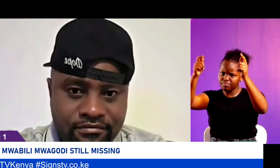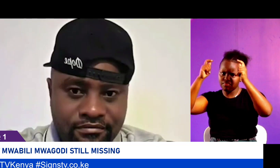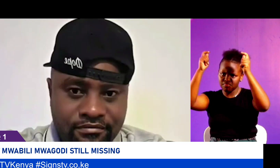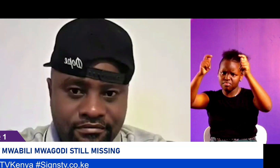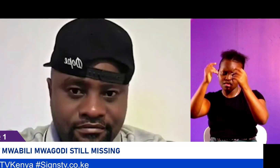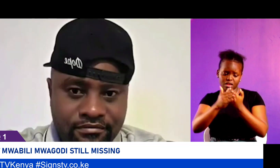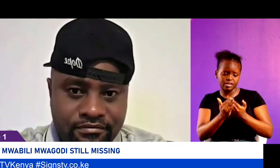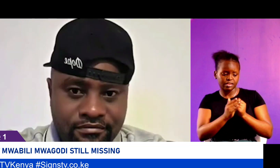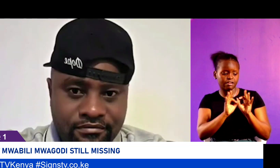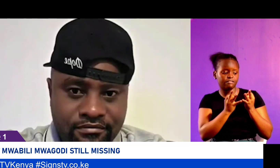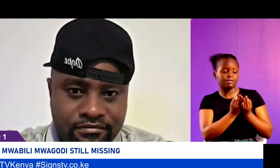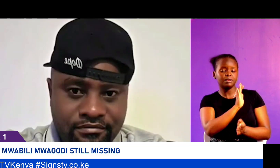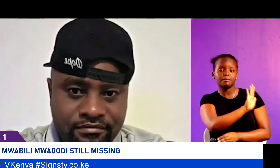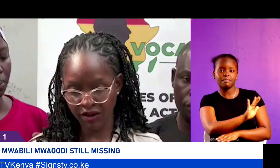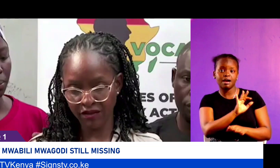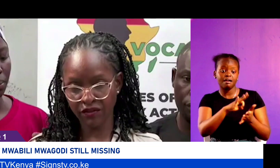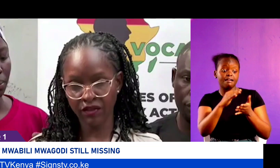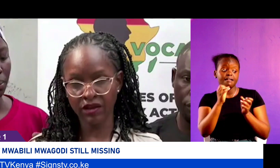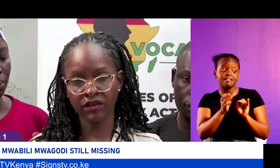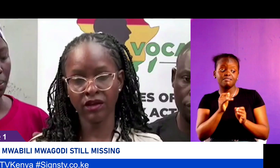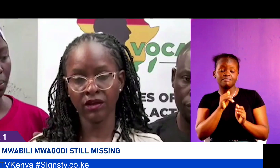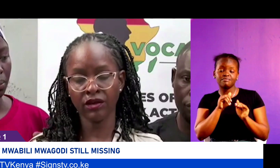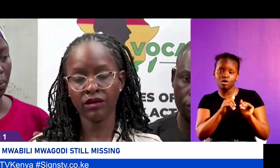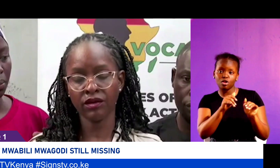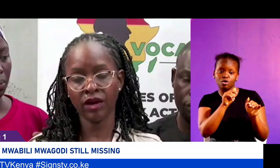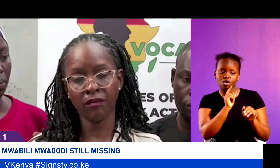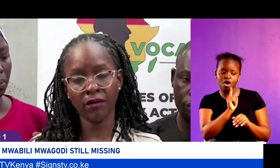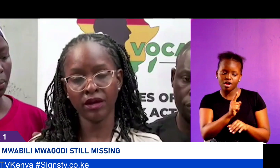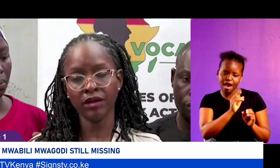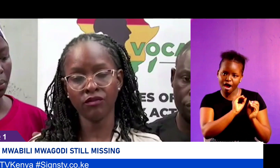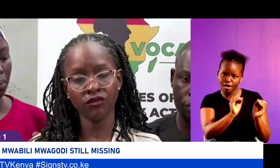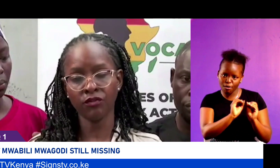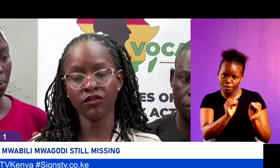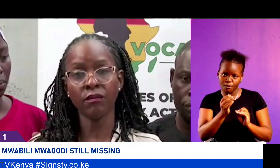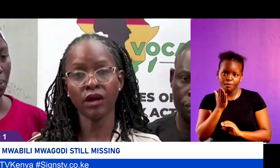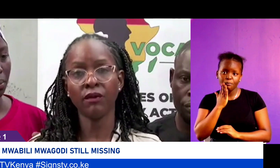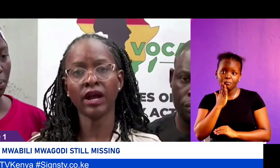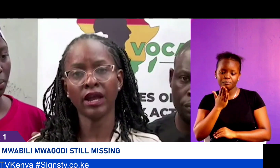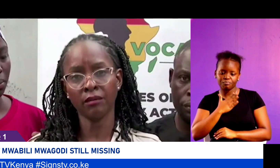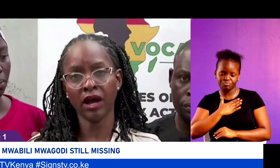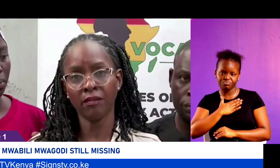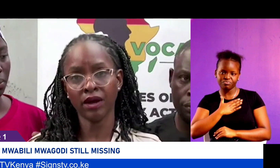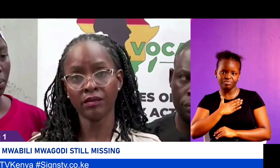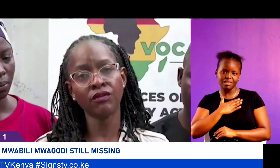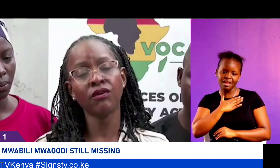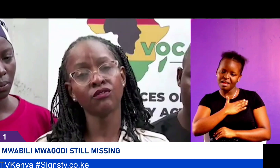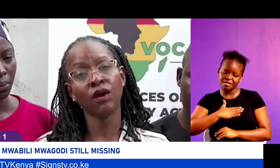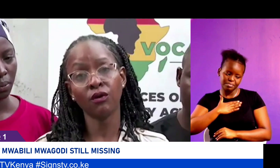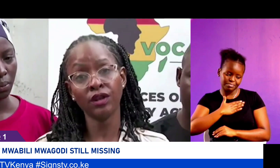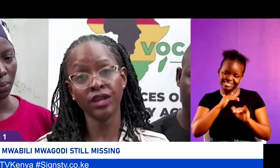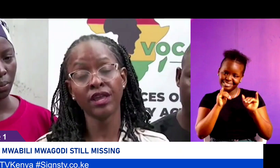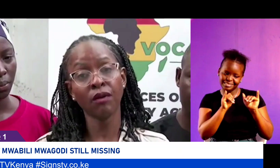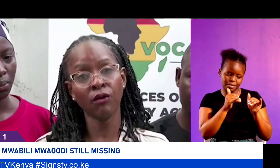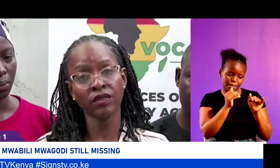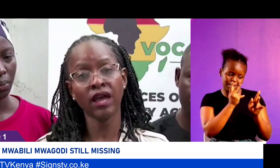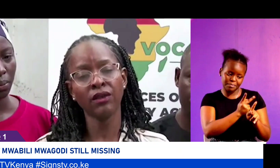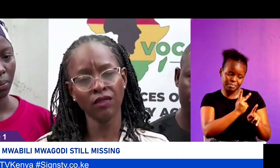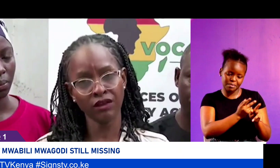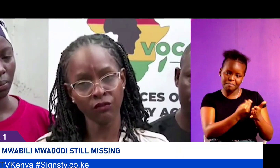which, to quote my parents, that mama ambieni mtoto msije mkaweka hema hapa. Those who are holding him out there know that we